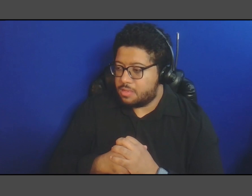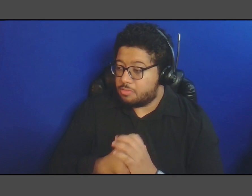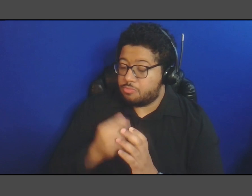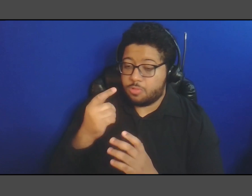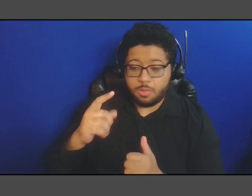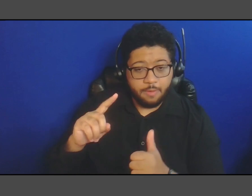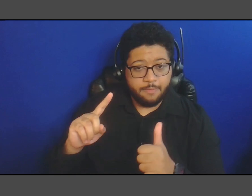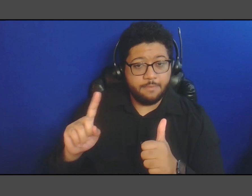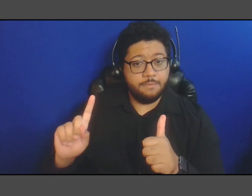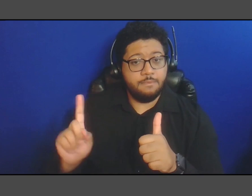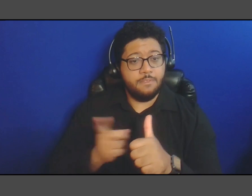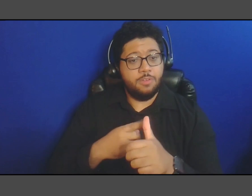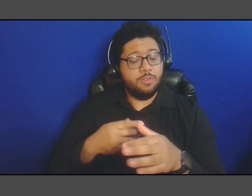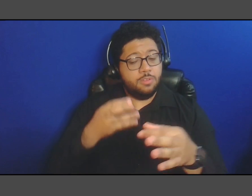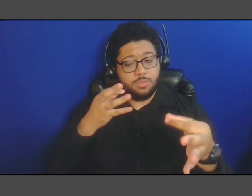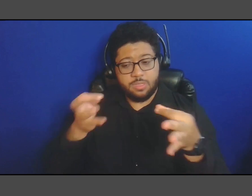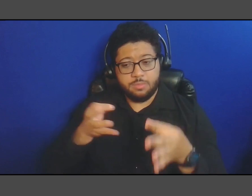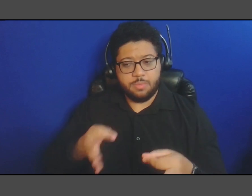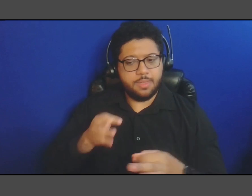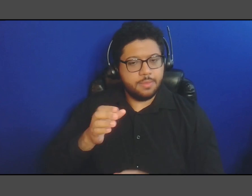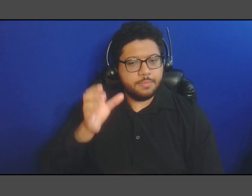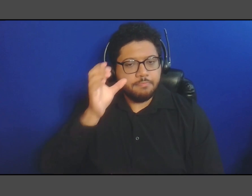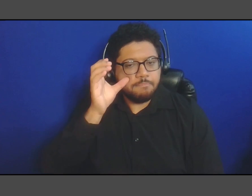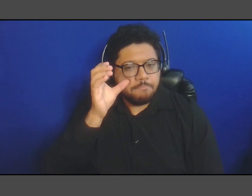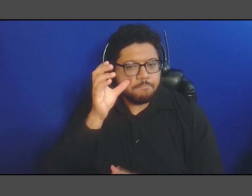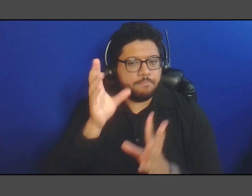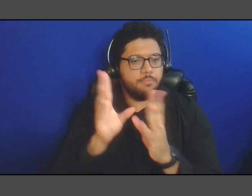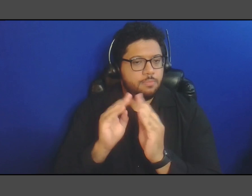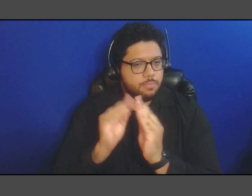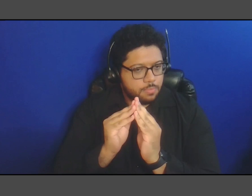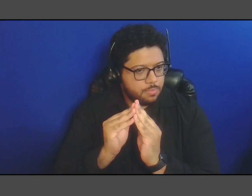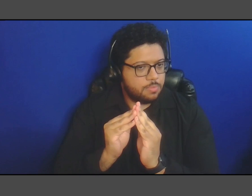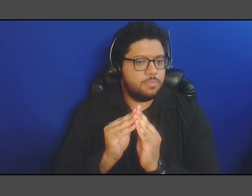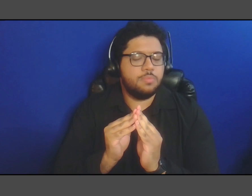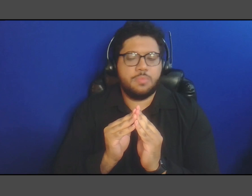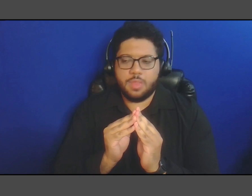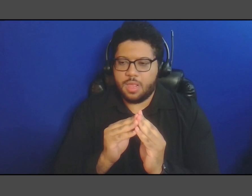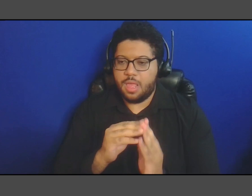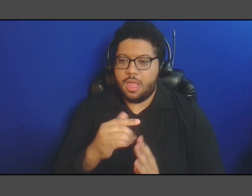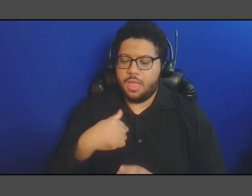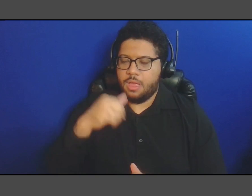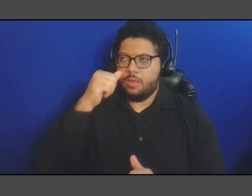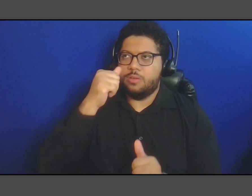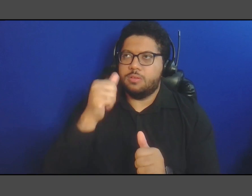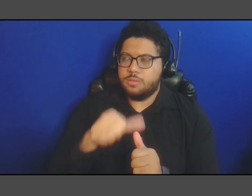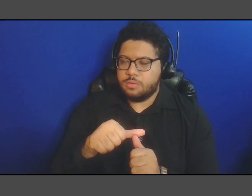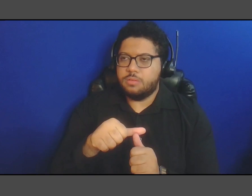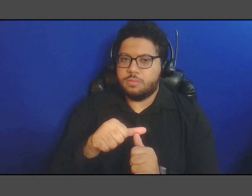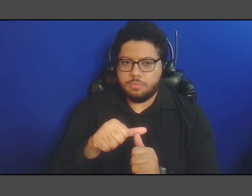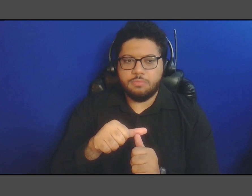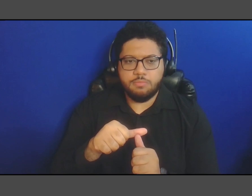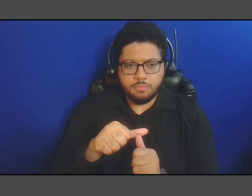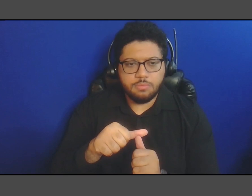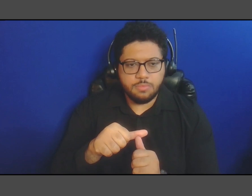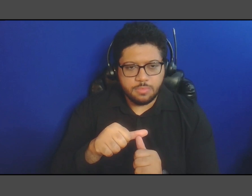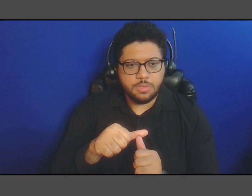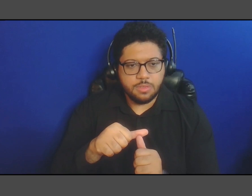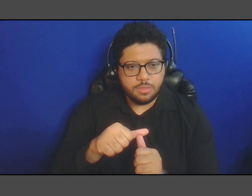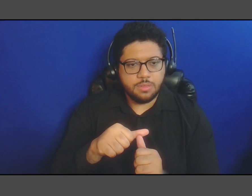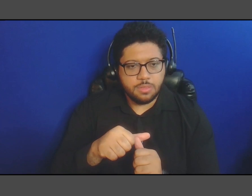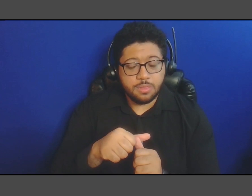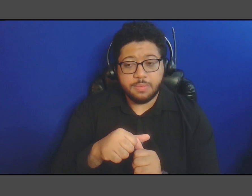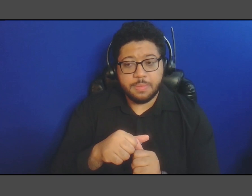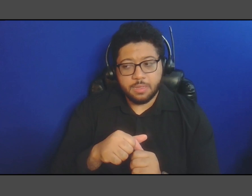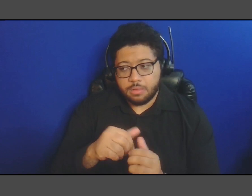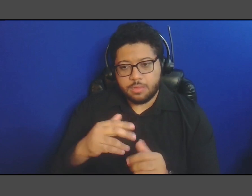listening sessions, and, what I remember is that also they took the time they needed to take.